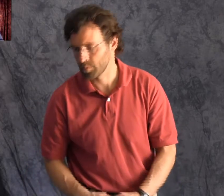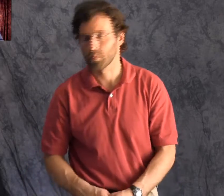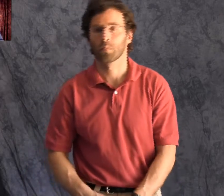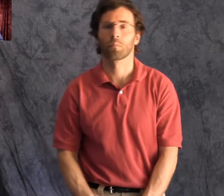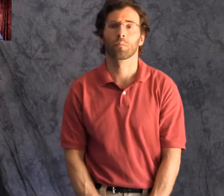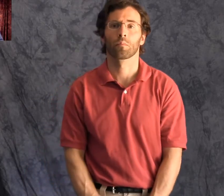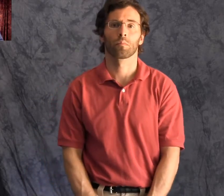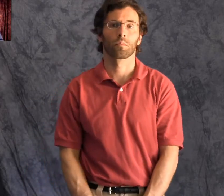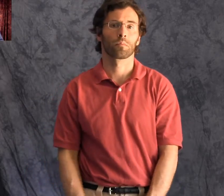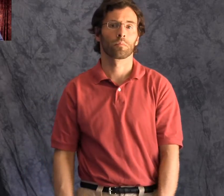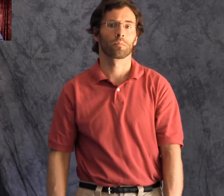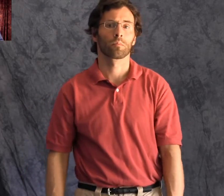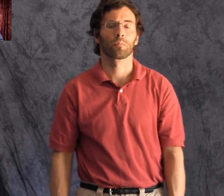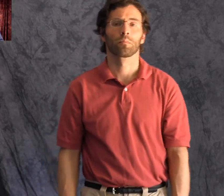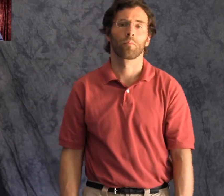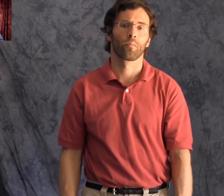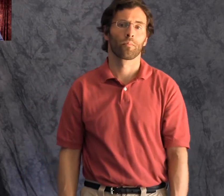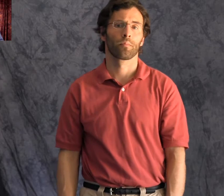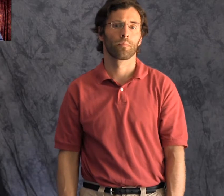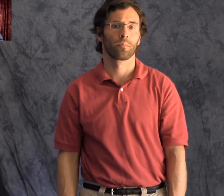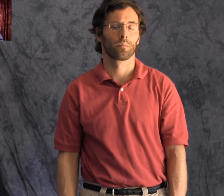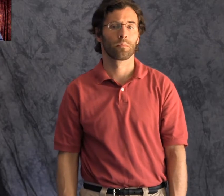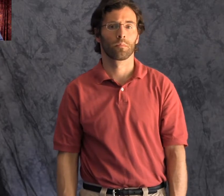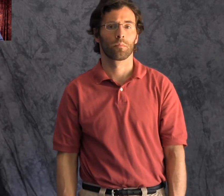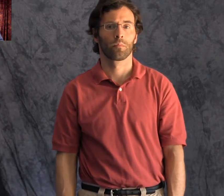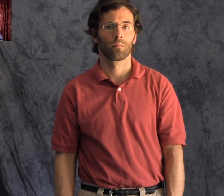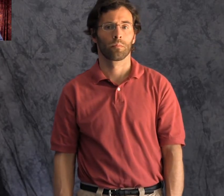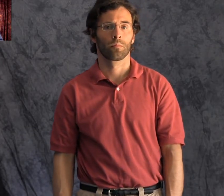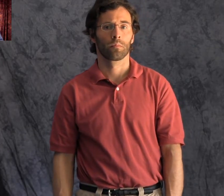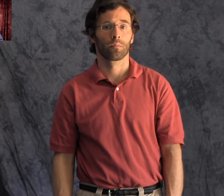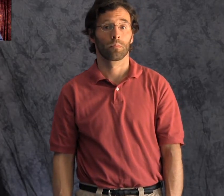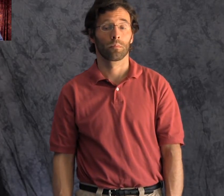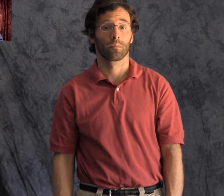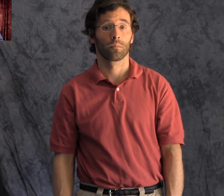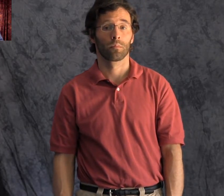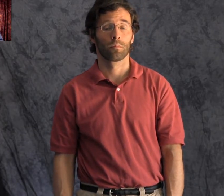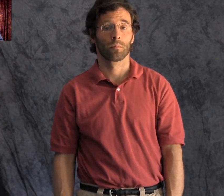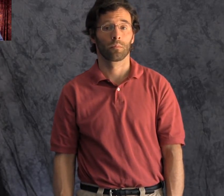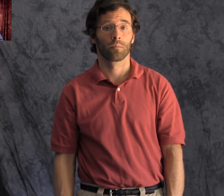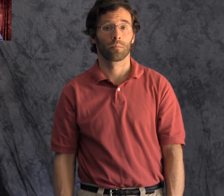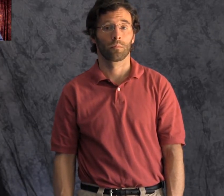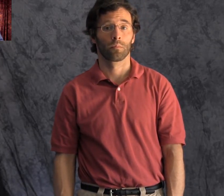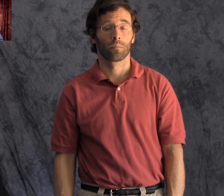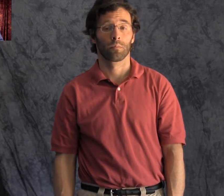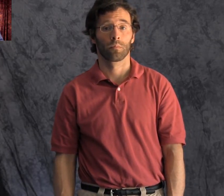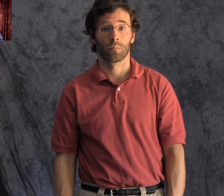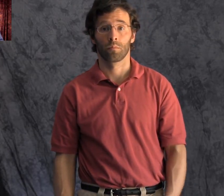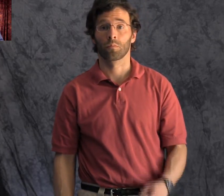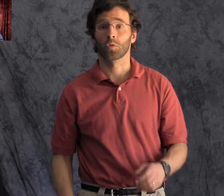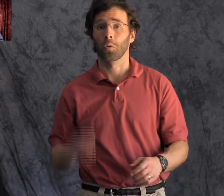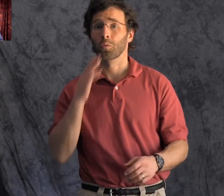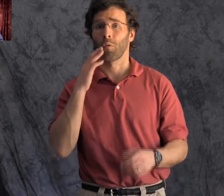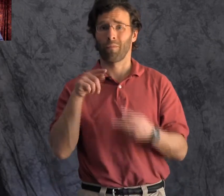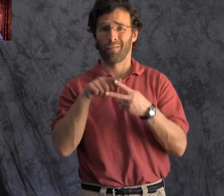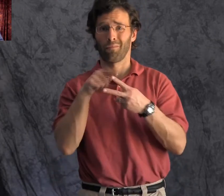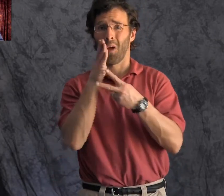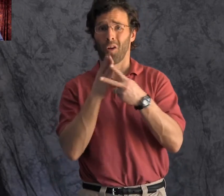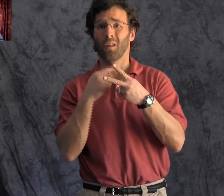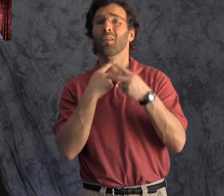Additionally, along with the alimentary canal or digestive tract, there are accessory organs in the digestive system. These are of importance, but they are